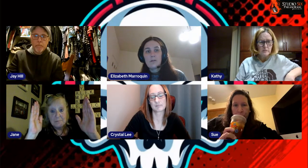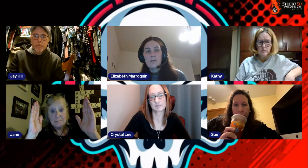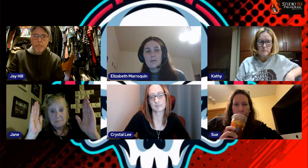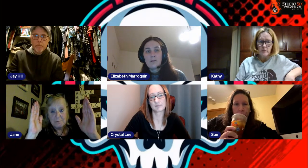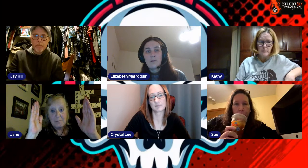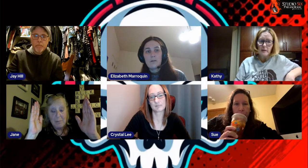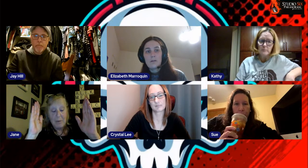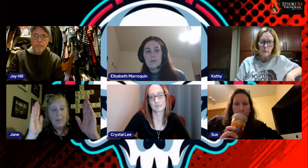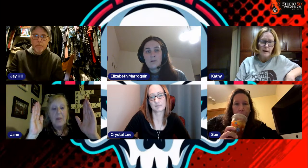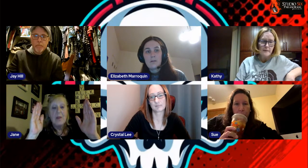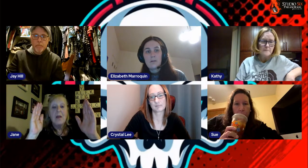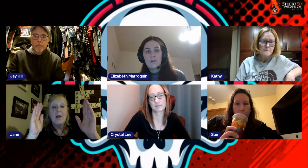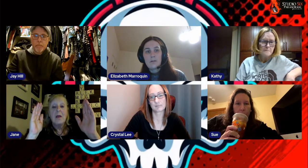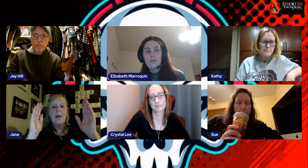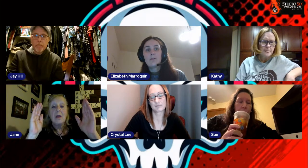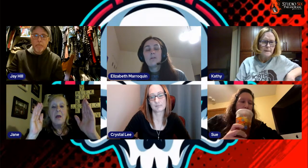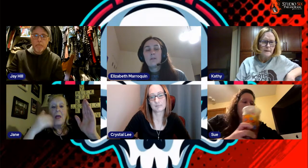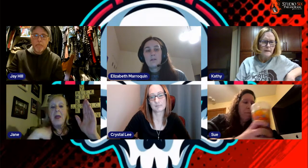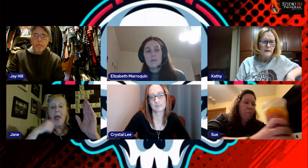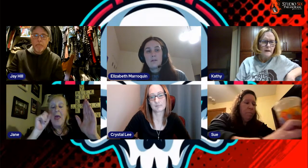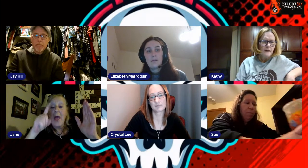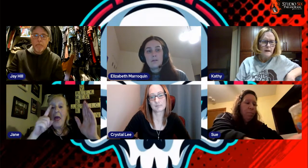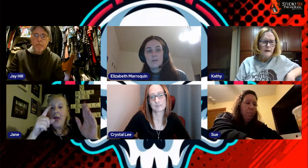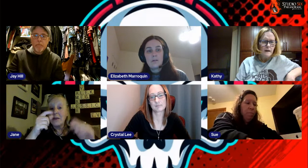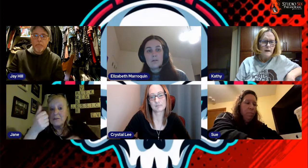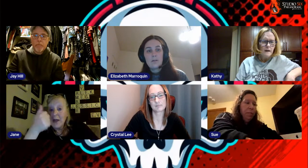mirrors in the room and the bathroom, okay?